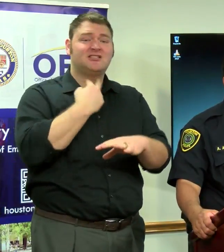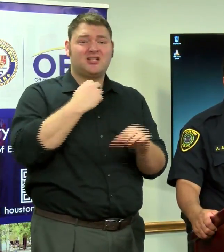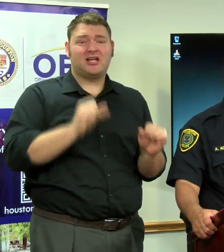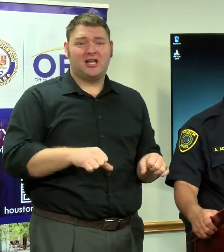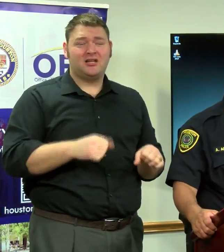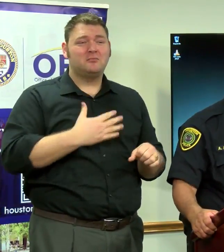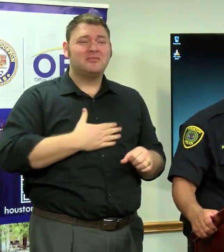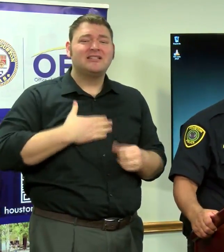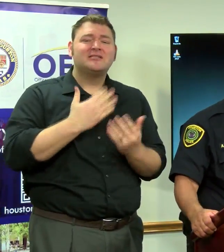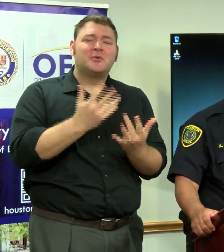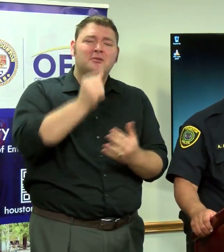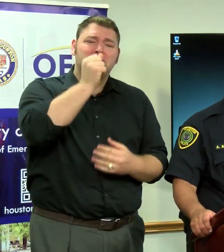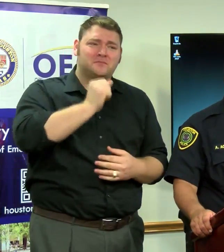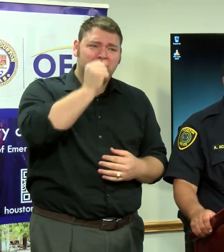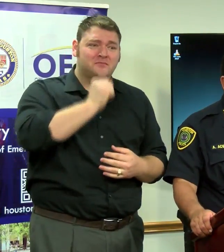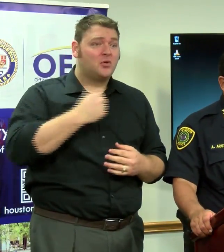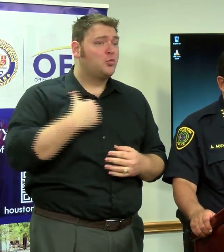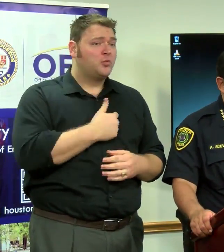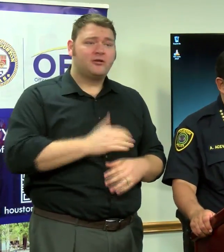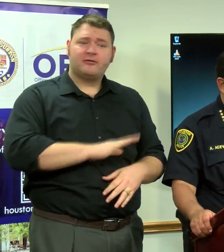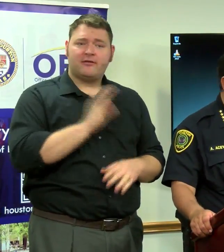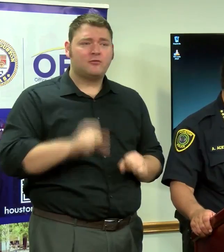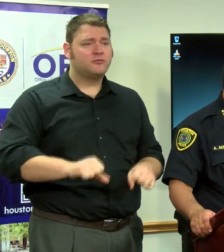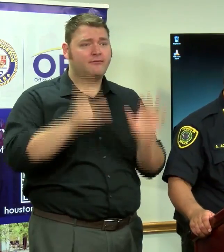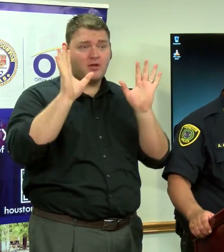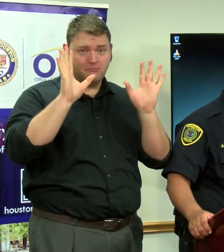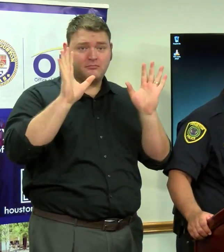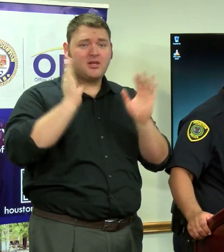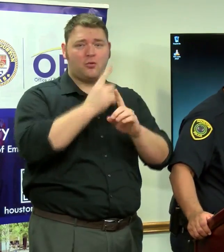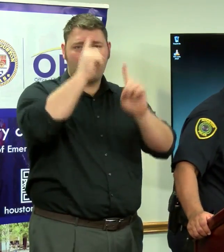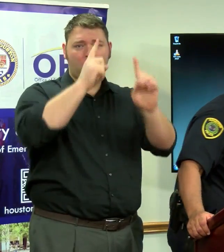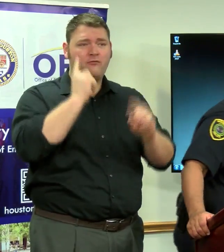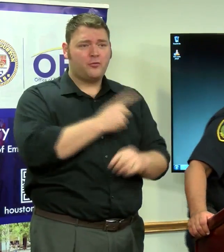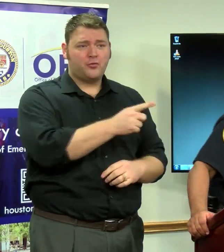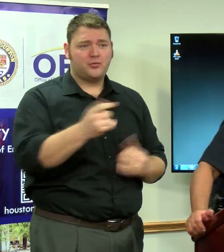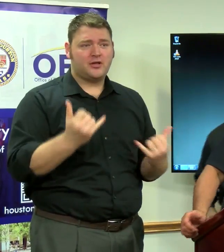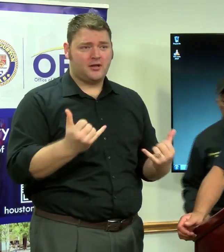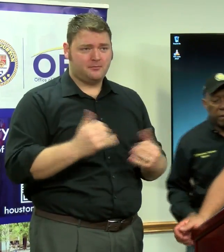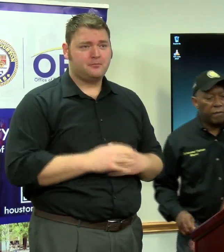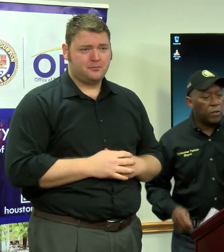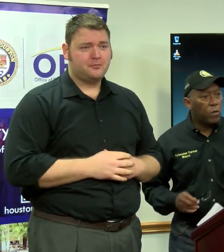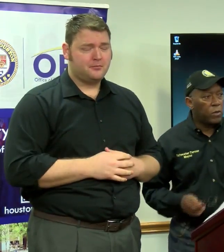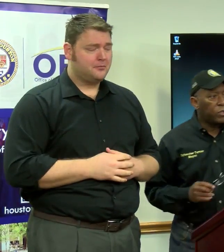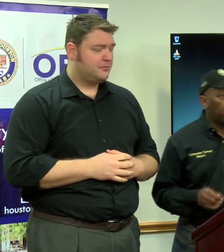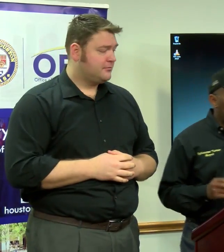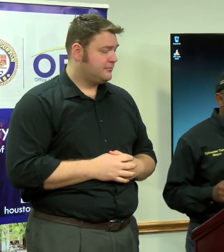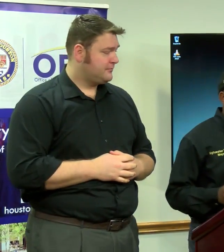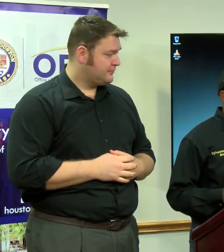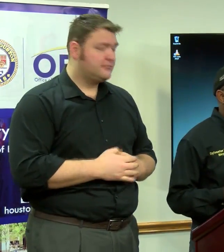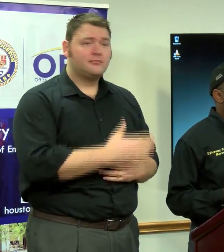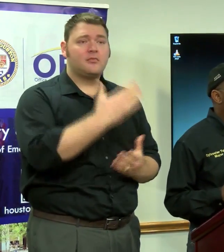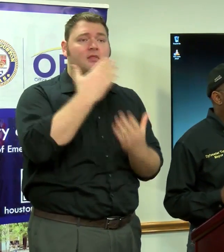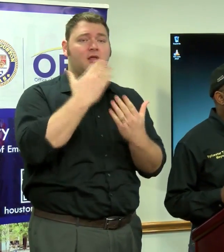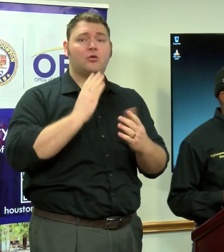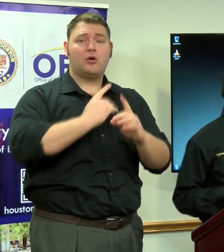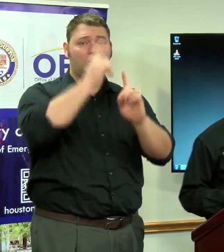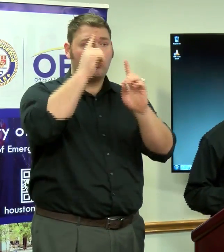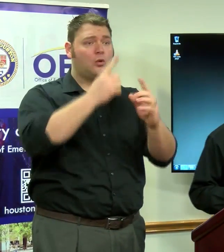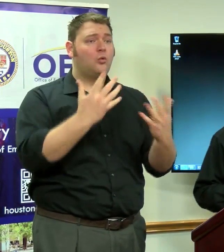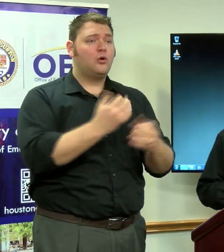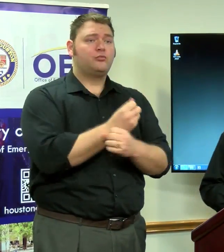us, and none of us are going to give up. So that's our goal for today, Mayor. Thank you. And the goal is rescue. And